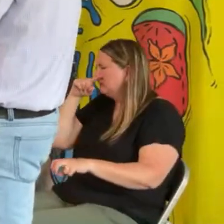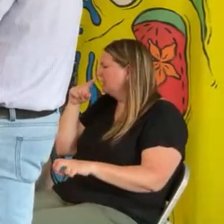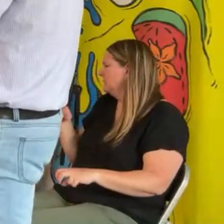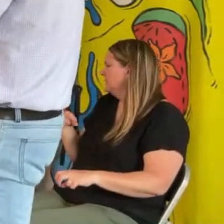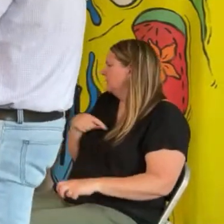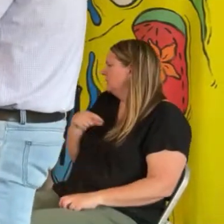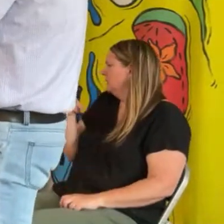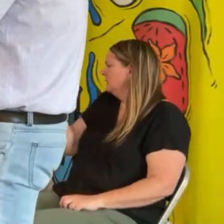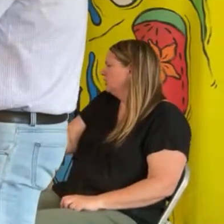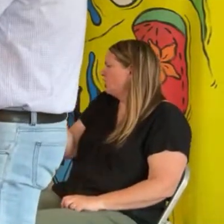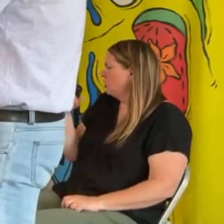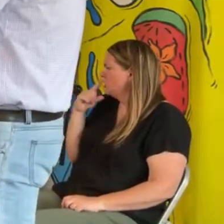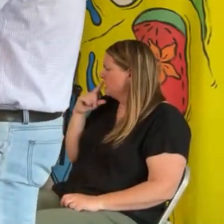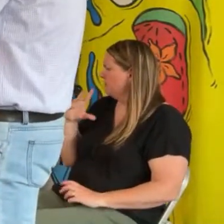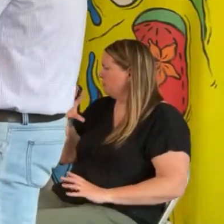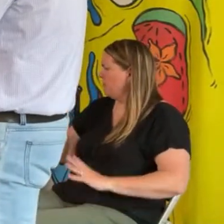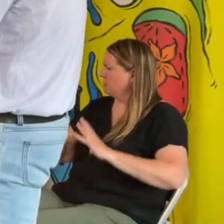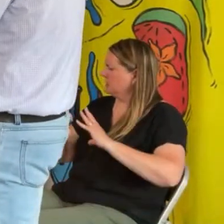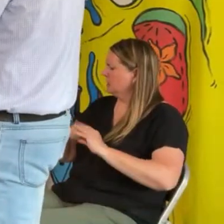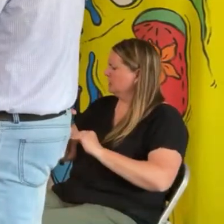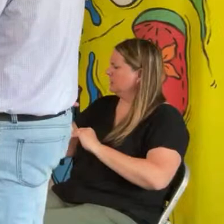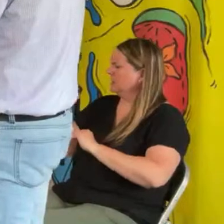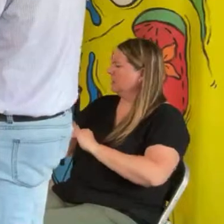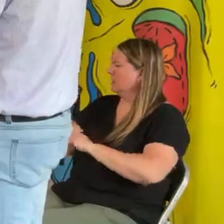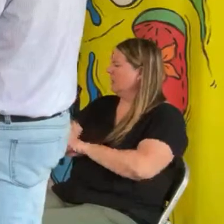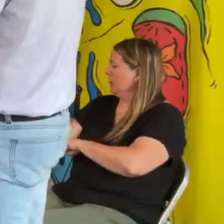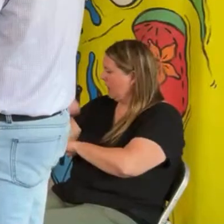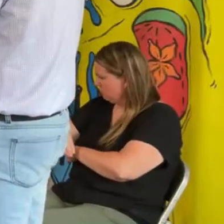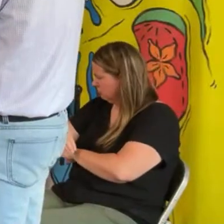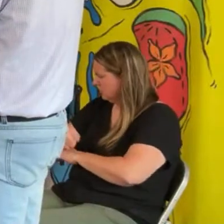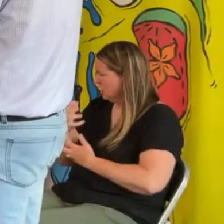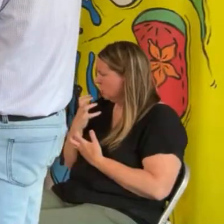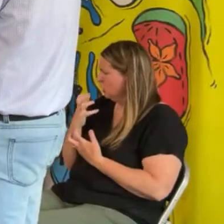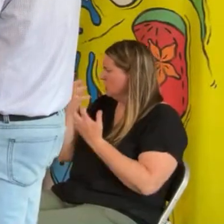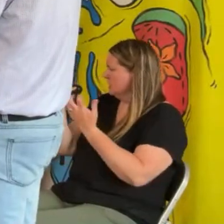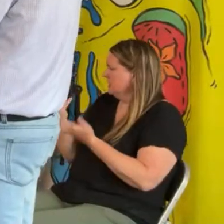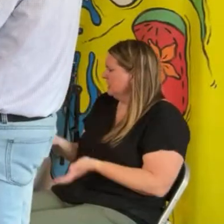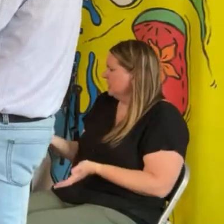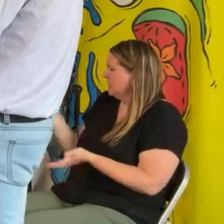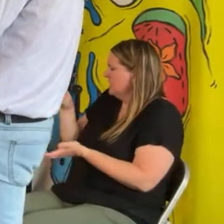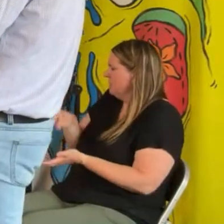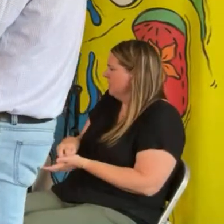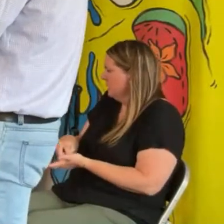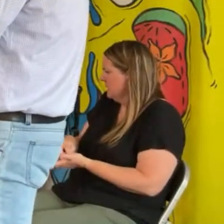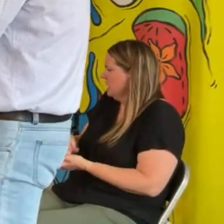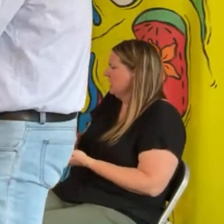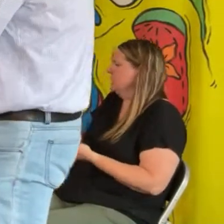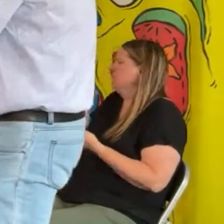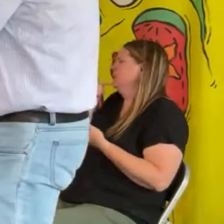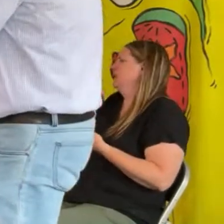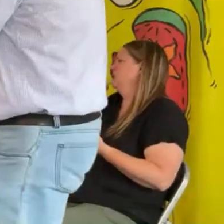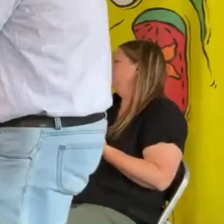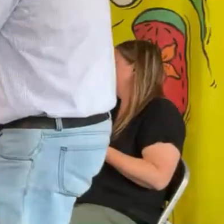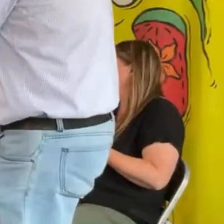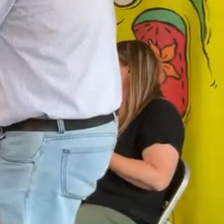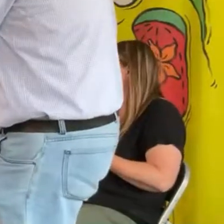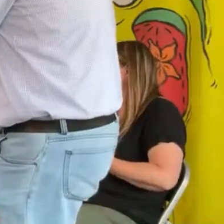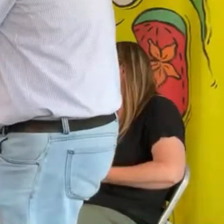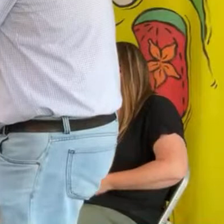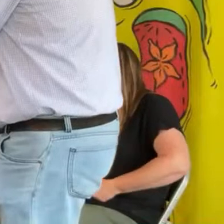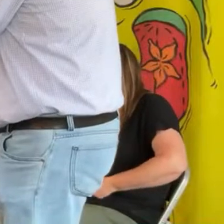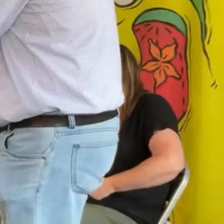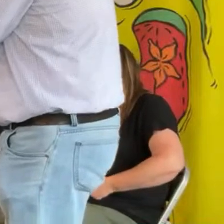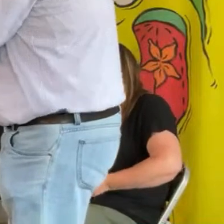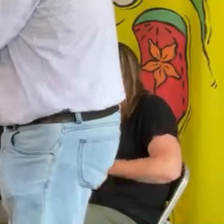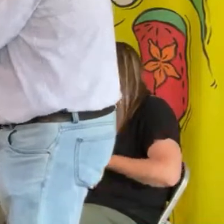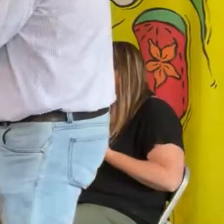shrieking. He stands up again, snorts, shakes his fist at the laughing audience. An army jeep swerves into the